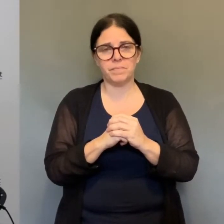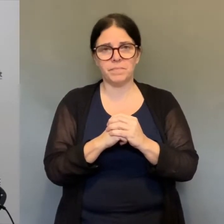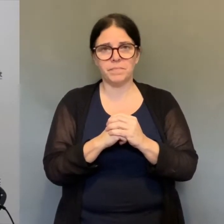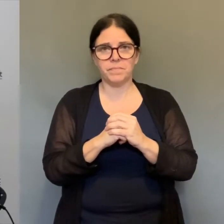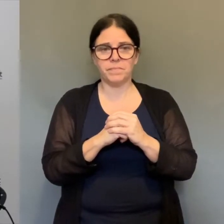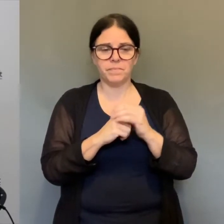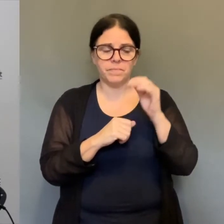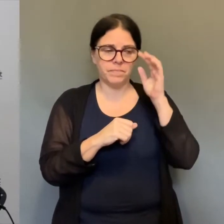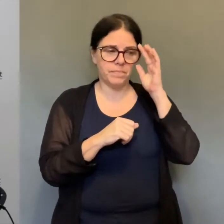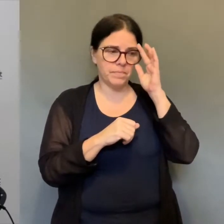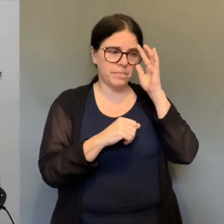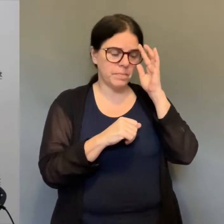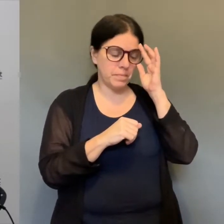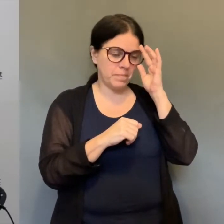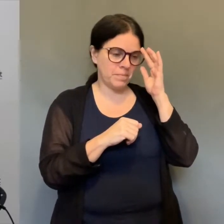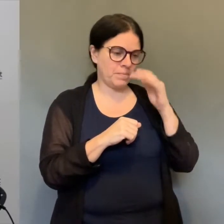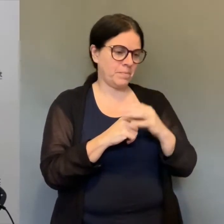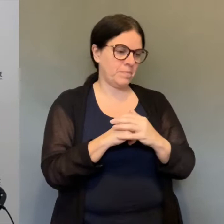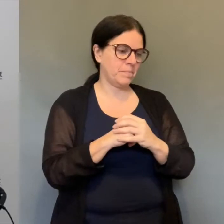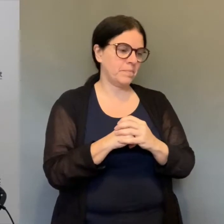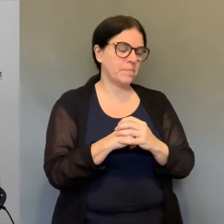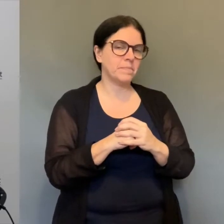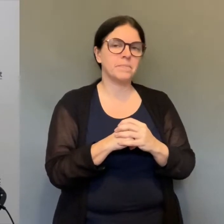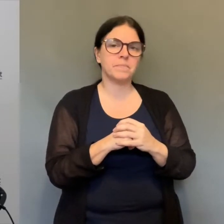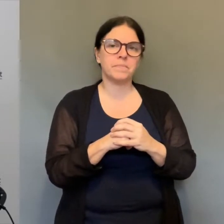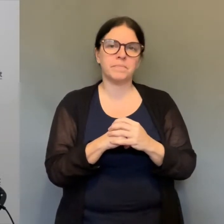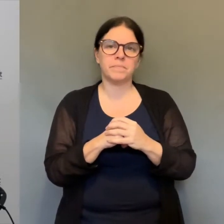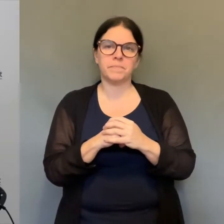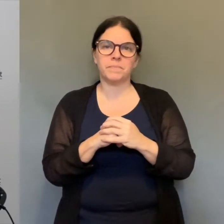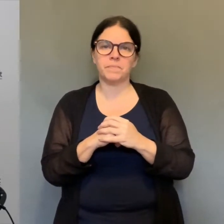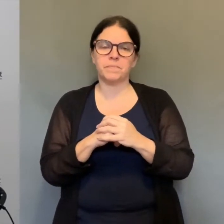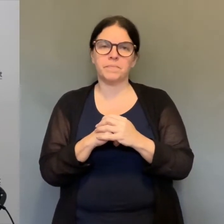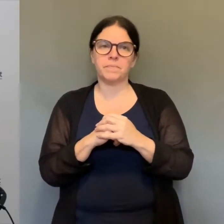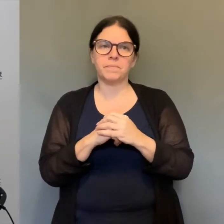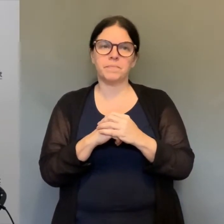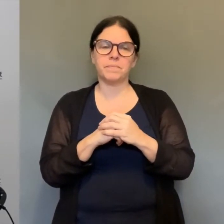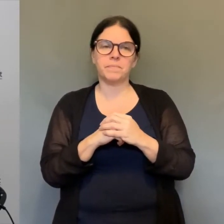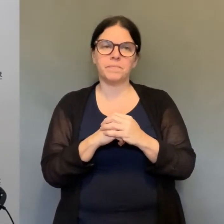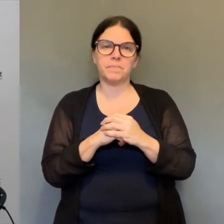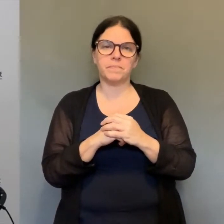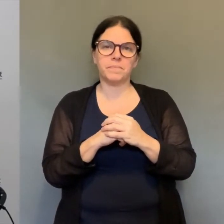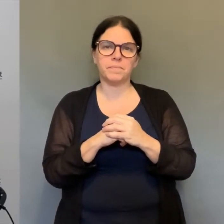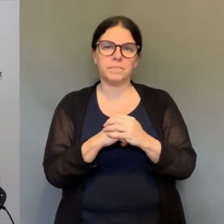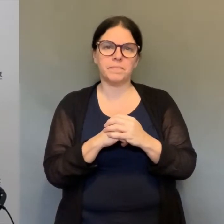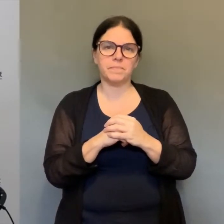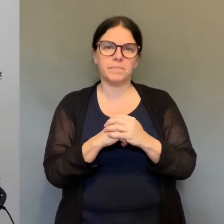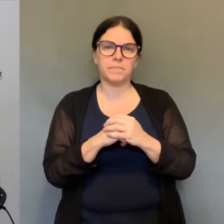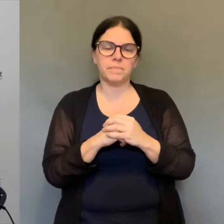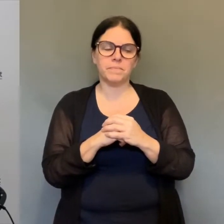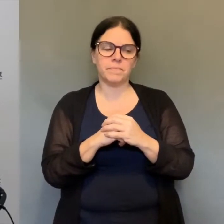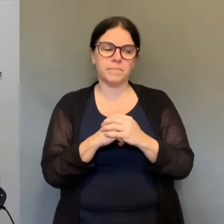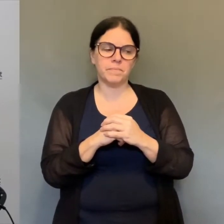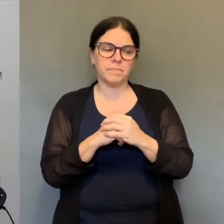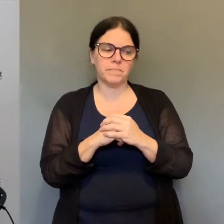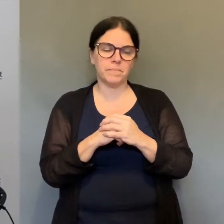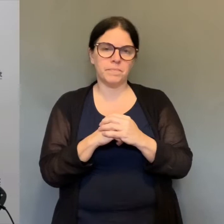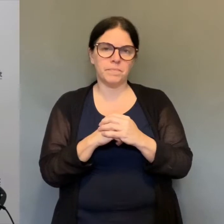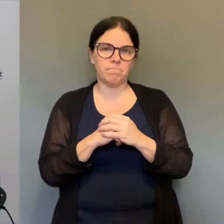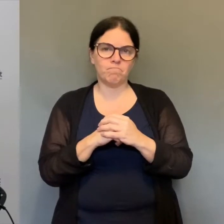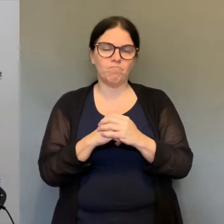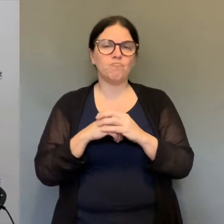Yeah, I was just wondering, this is the, I think, second time now that during your morning briefing there hasn't been an additional death to